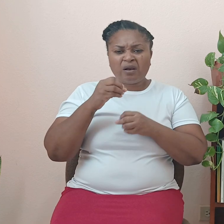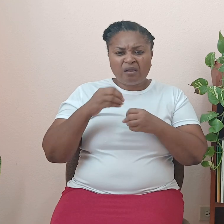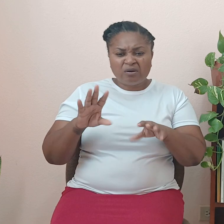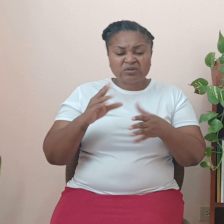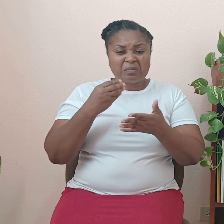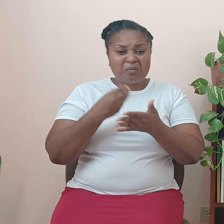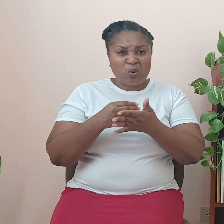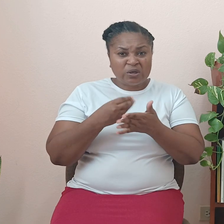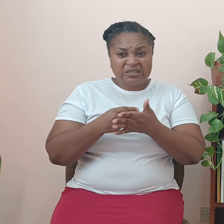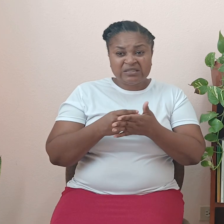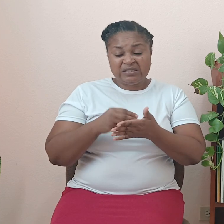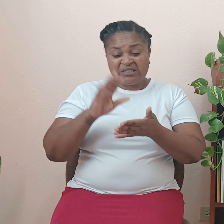health?